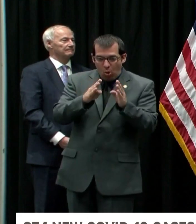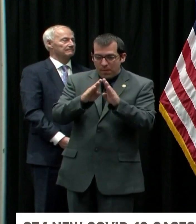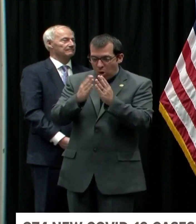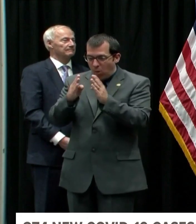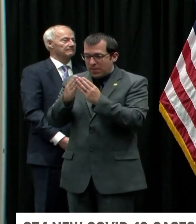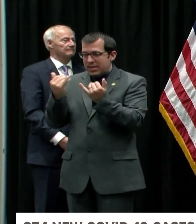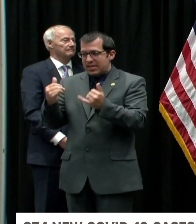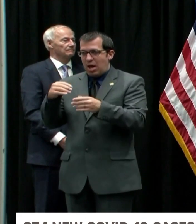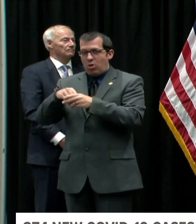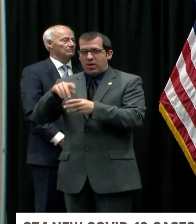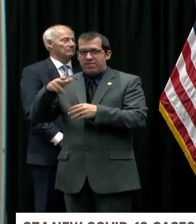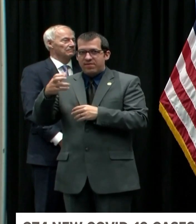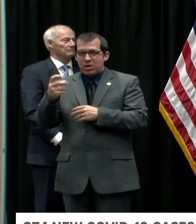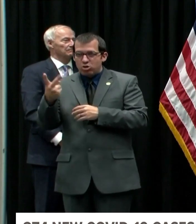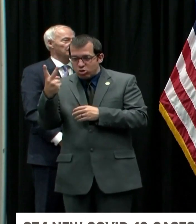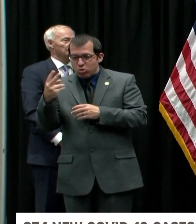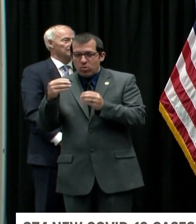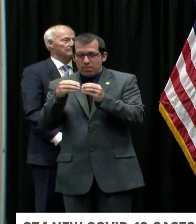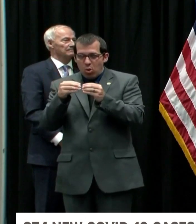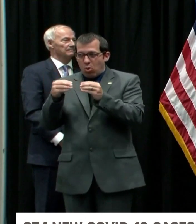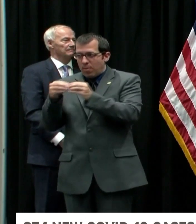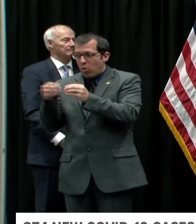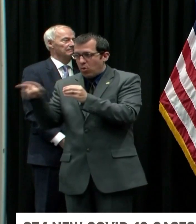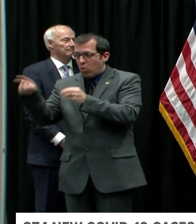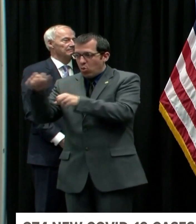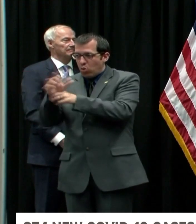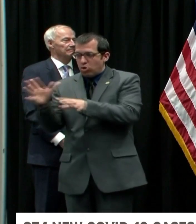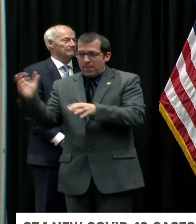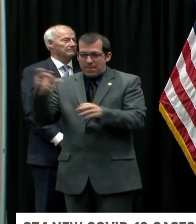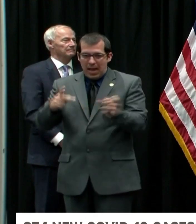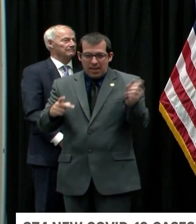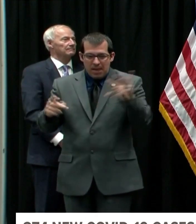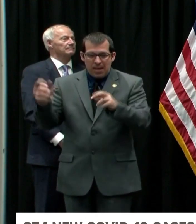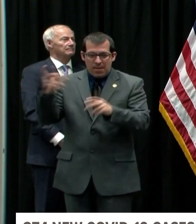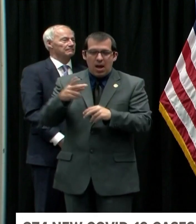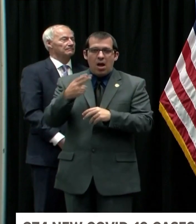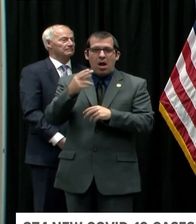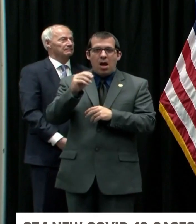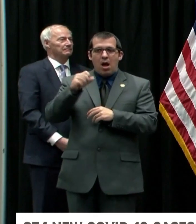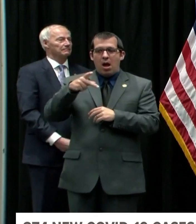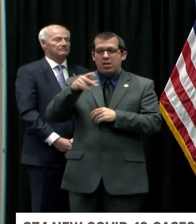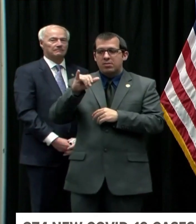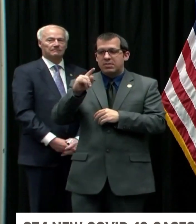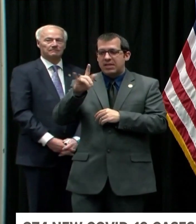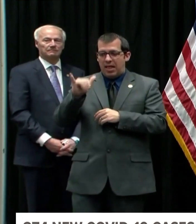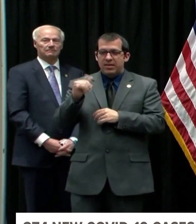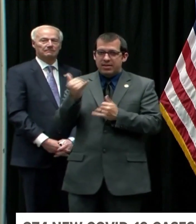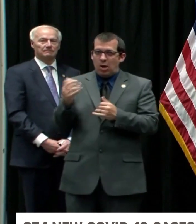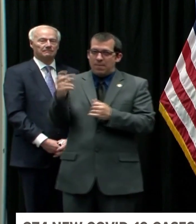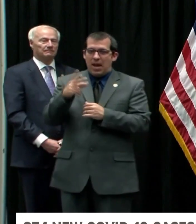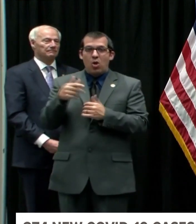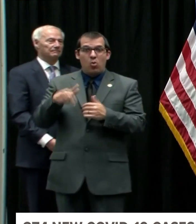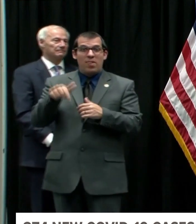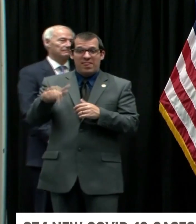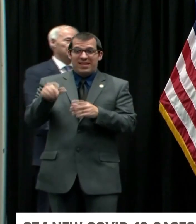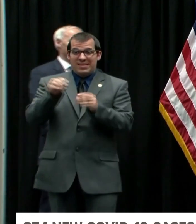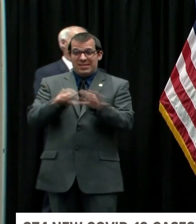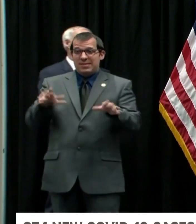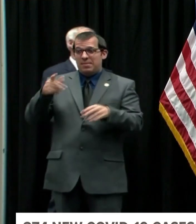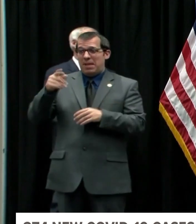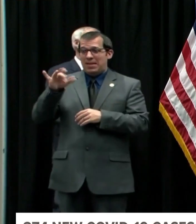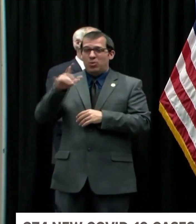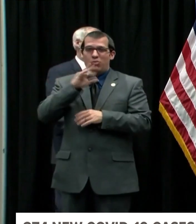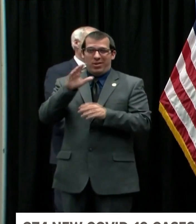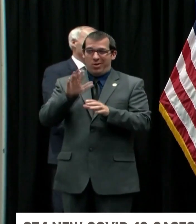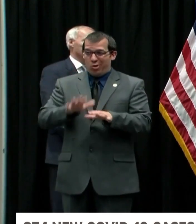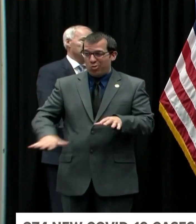getting into phase 2, more and more workers are coming back. So hospitality is certainly one, but this pandemic has been across the board. So even